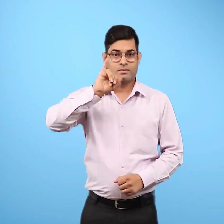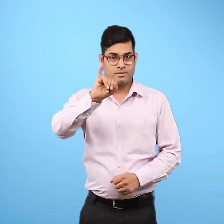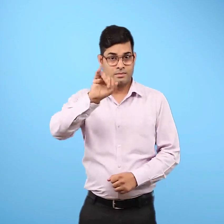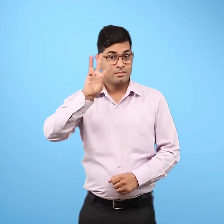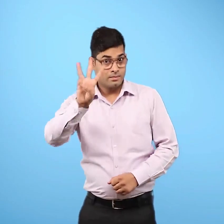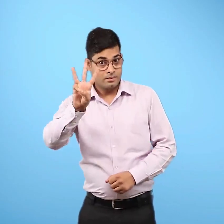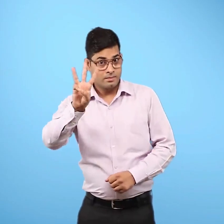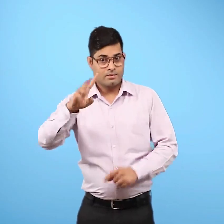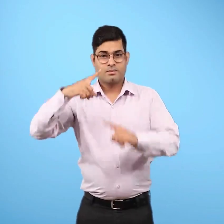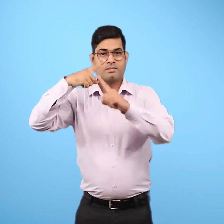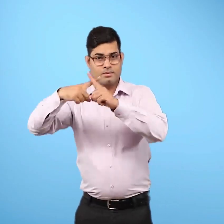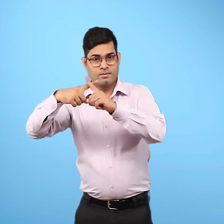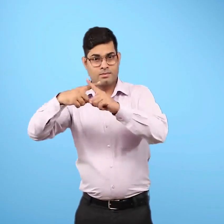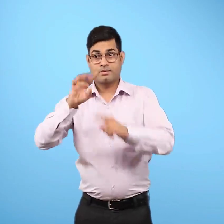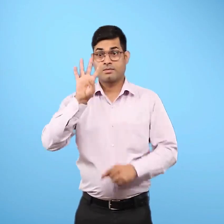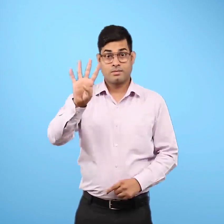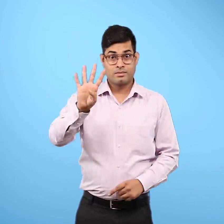163 multiplied by 42.